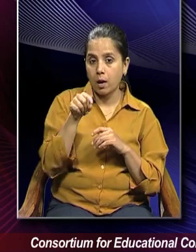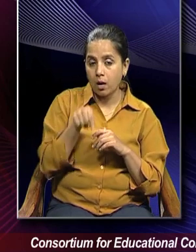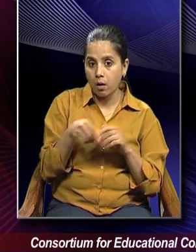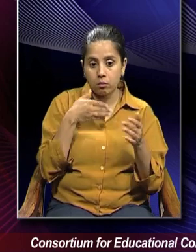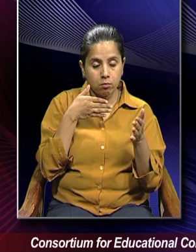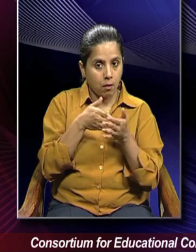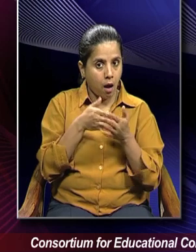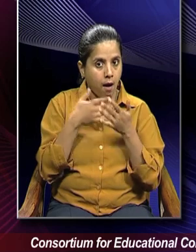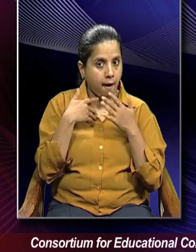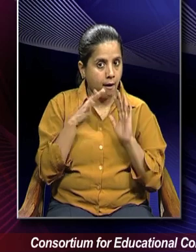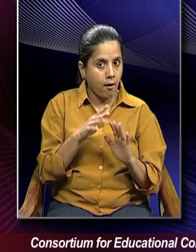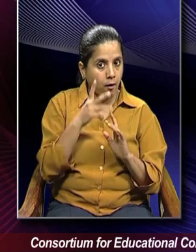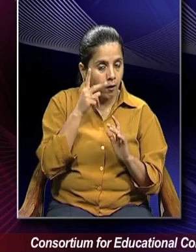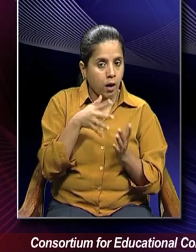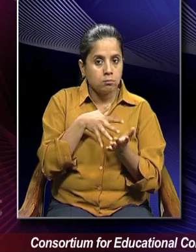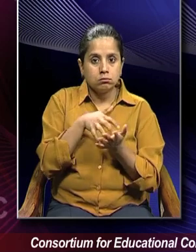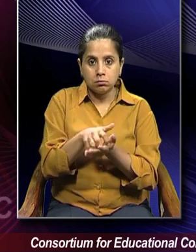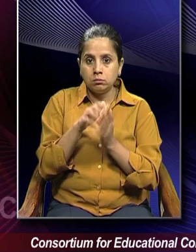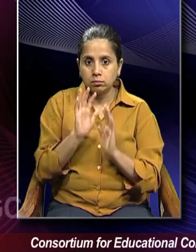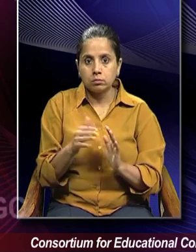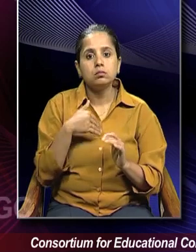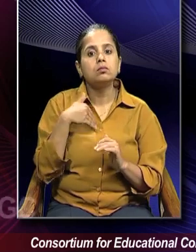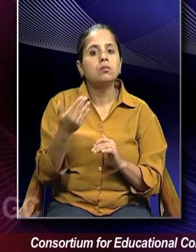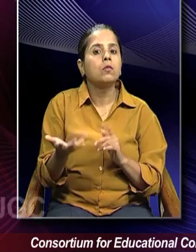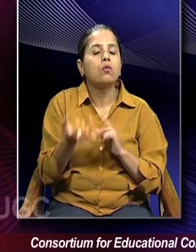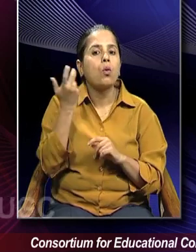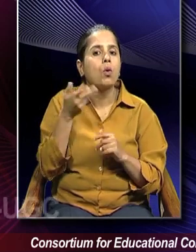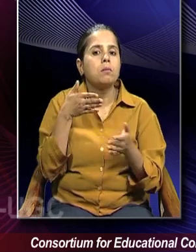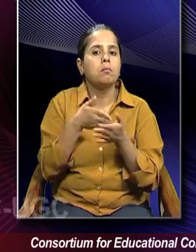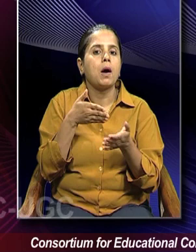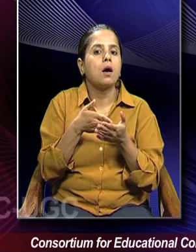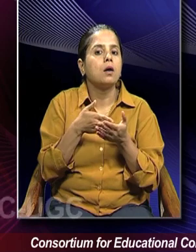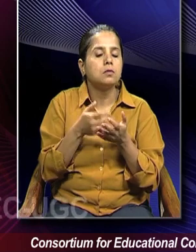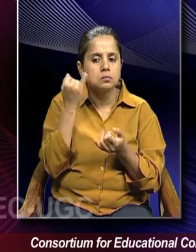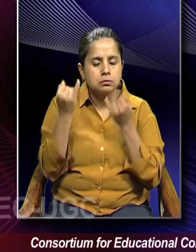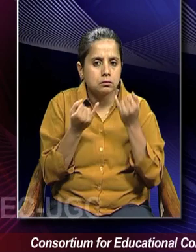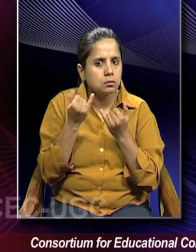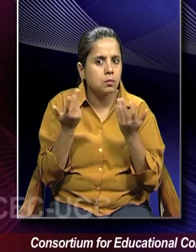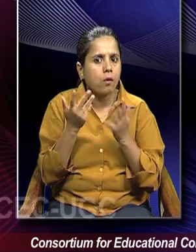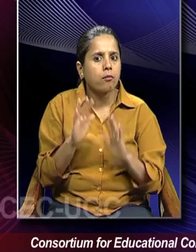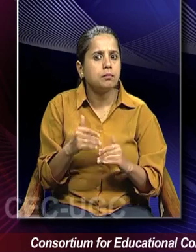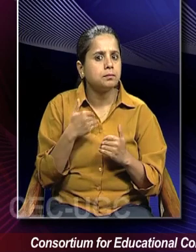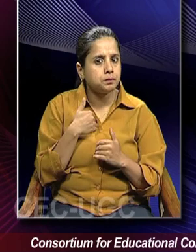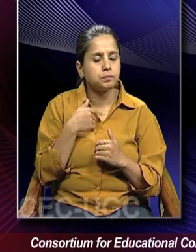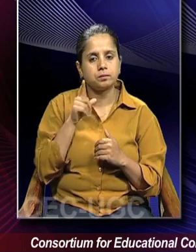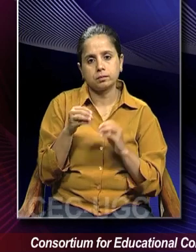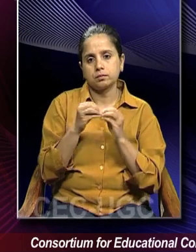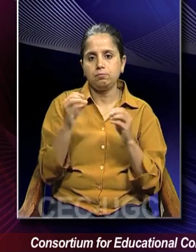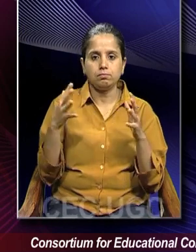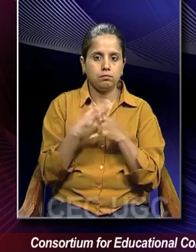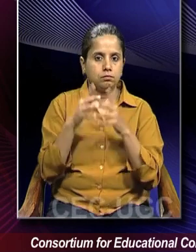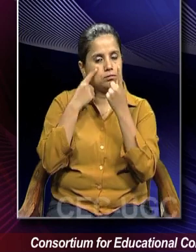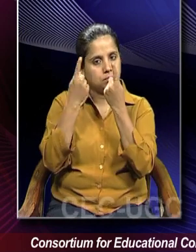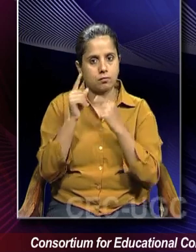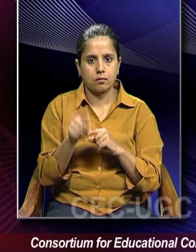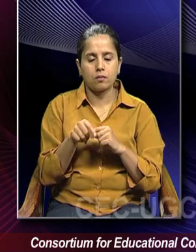barriers and weaknesses, when we go for finding the barriers, then of course we have to do the BO analysis. So,